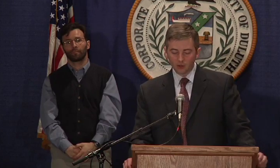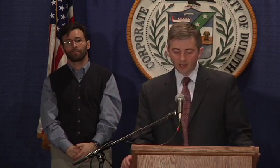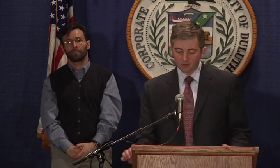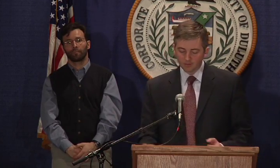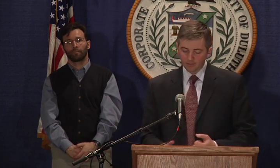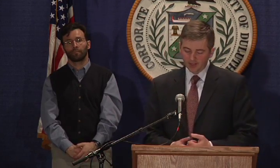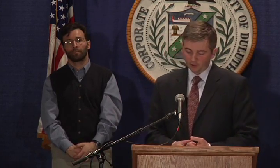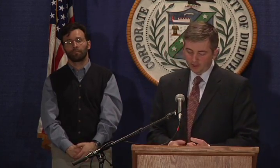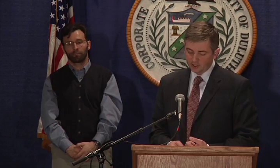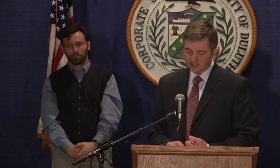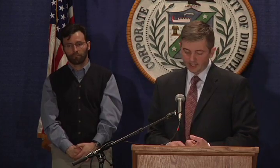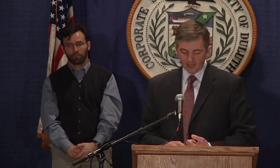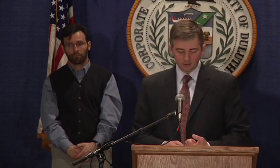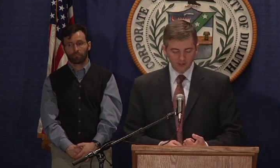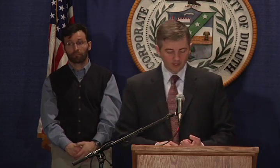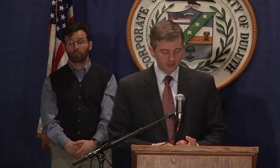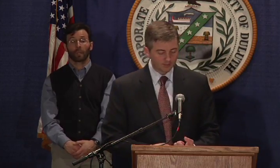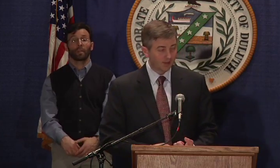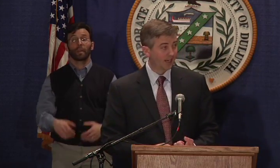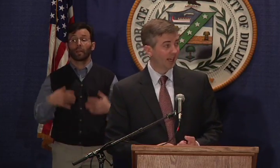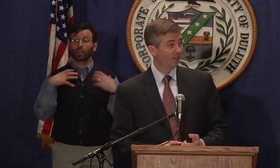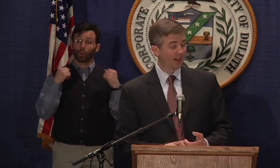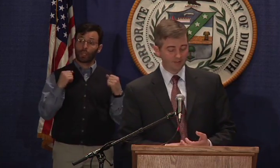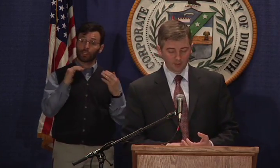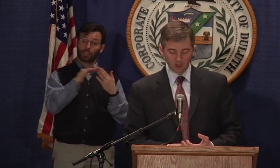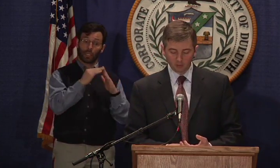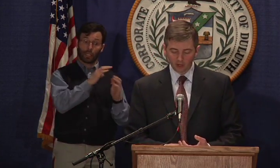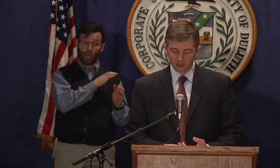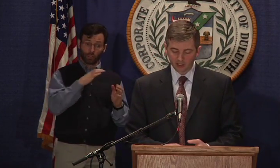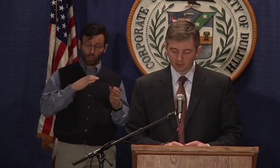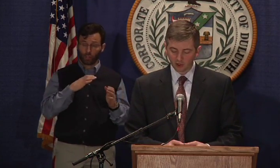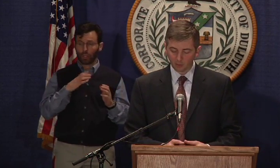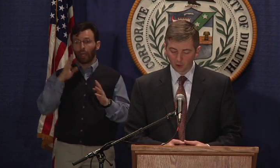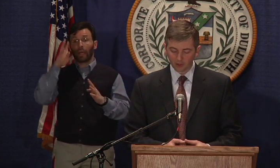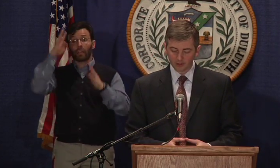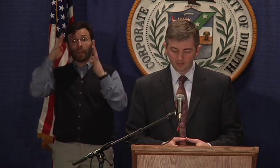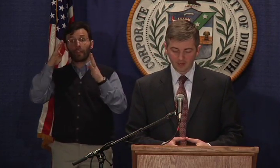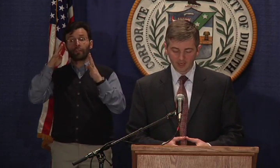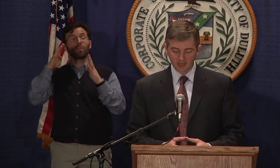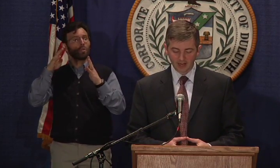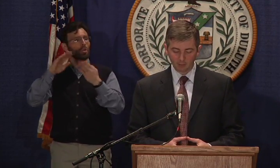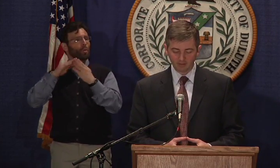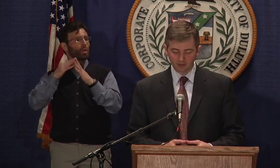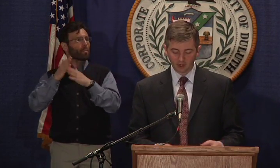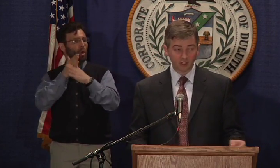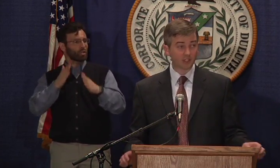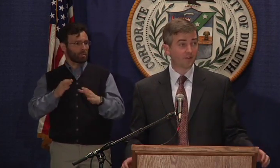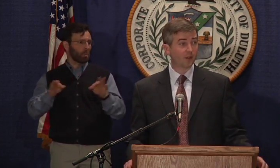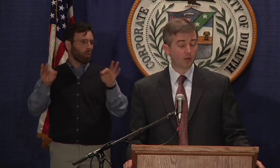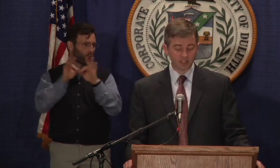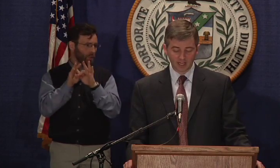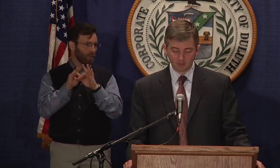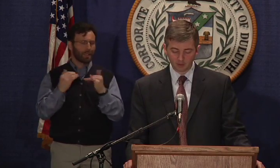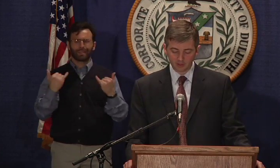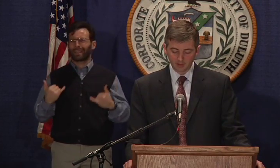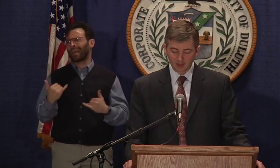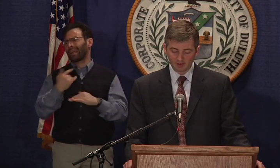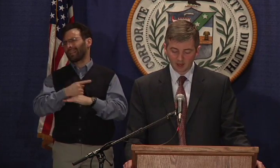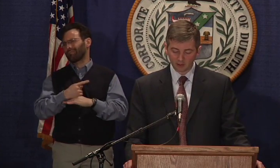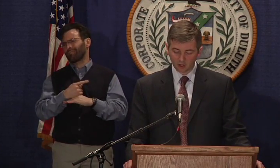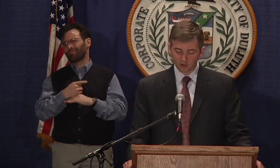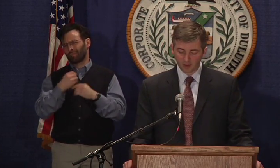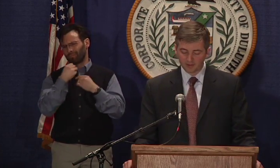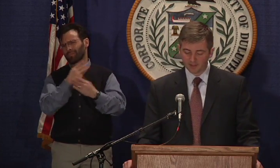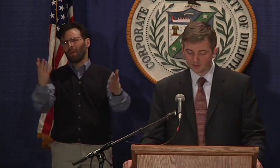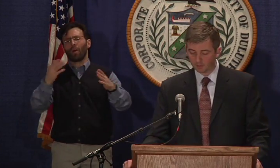There's no doubt that courageous city councilors and innovative community partnerships are important. And tonight we've heard just a few examples of